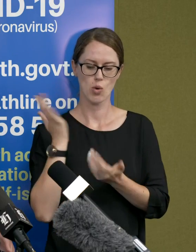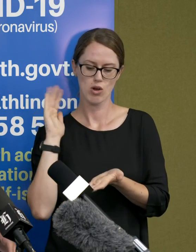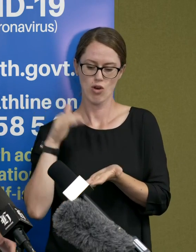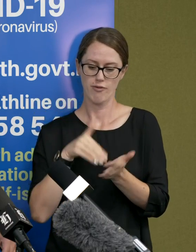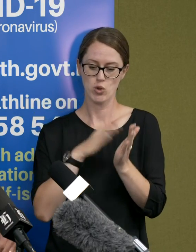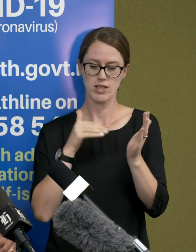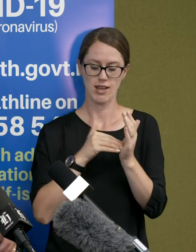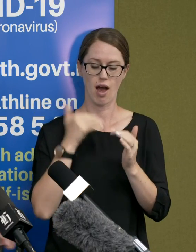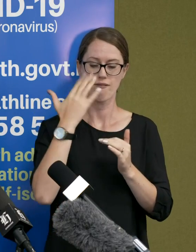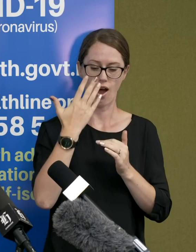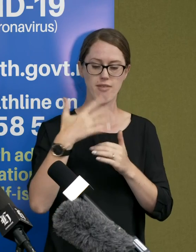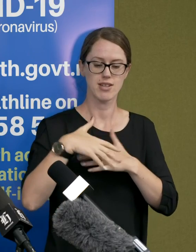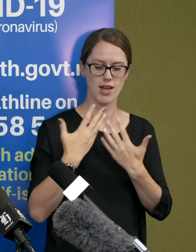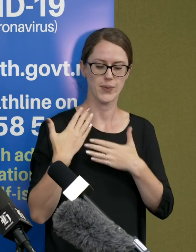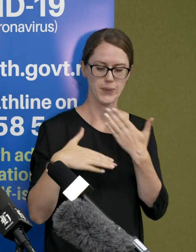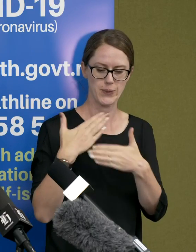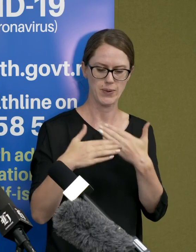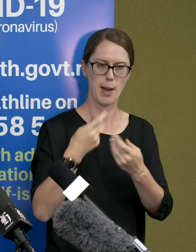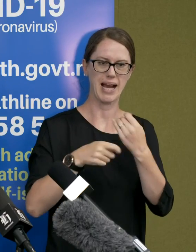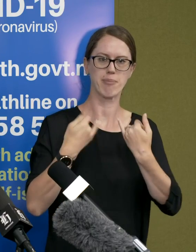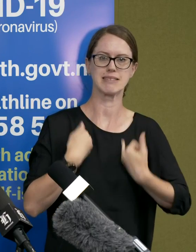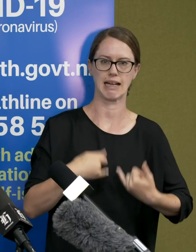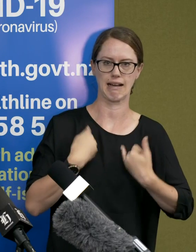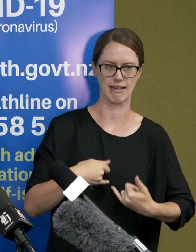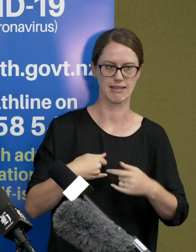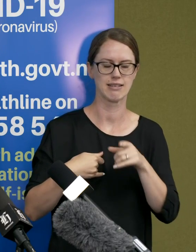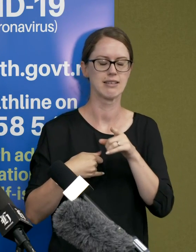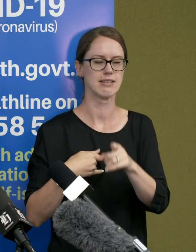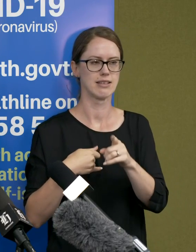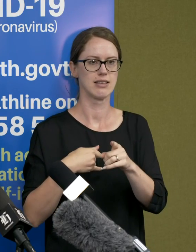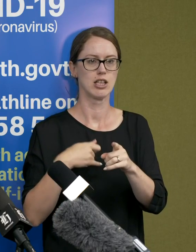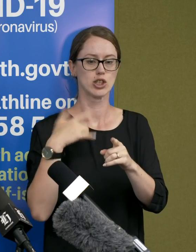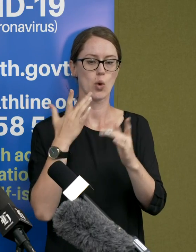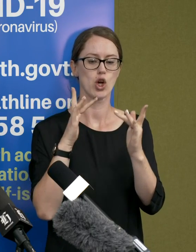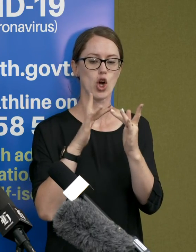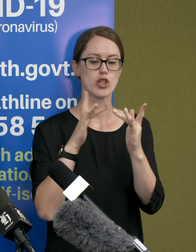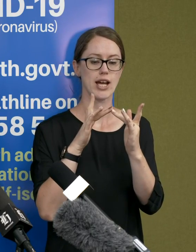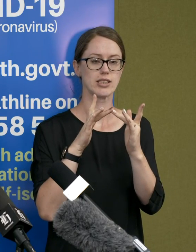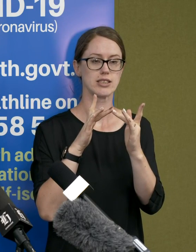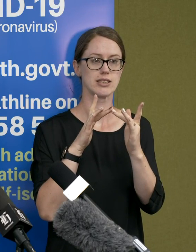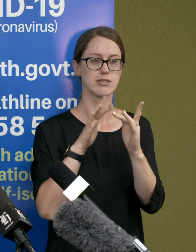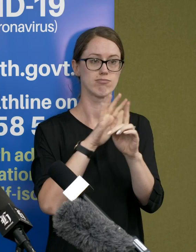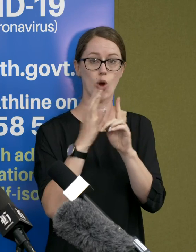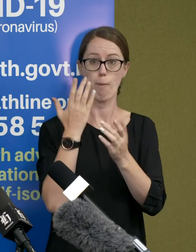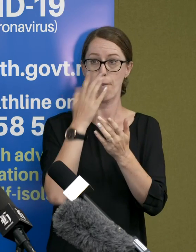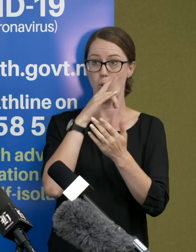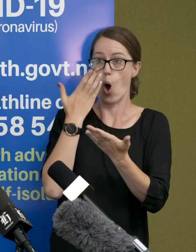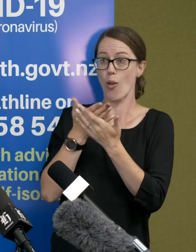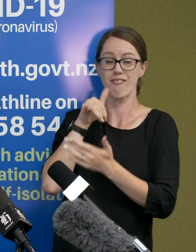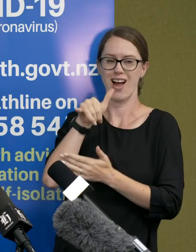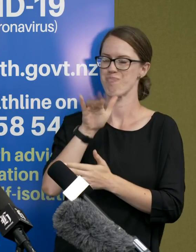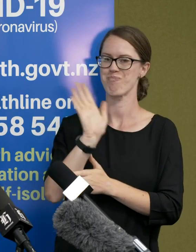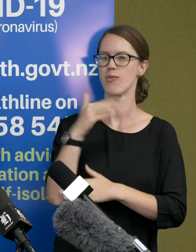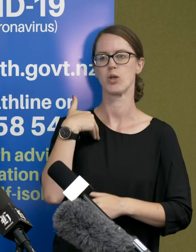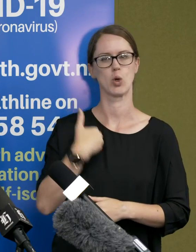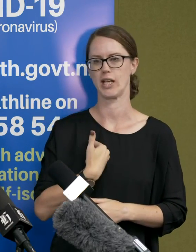returned to New Zealand when he began to show symptoms. So contact tracing is not required for people on the flights that